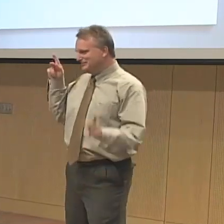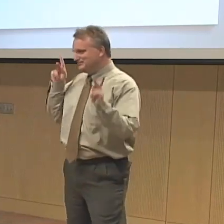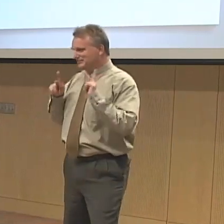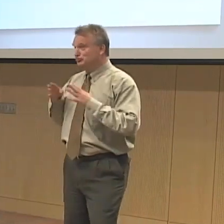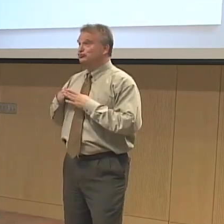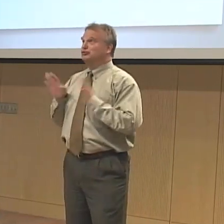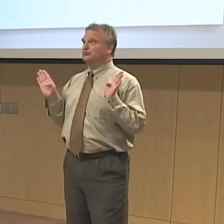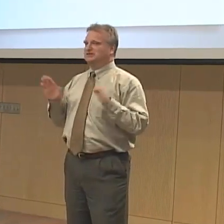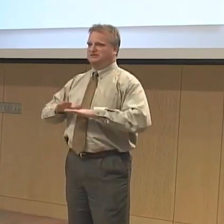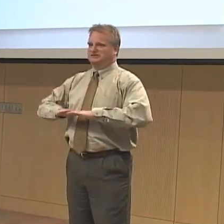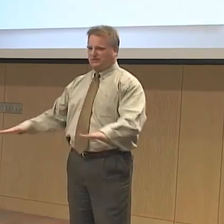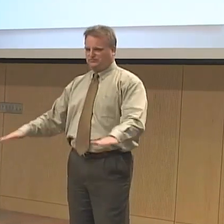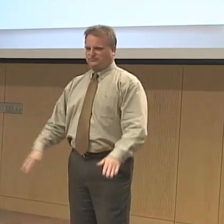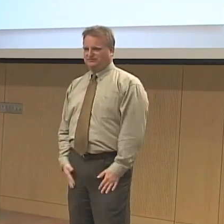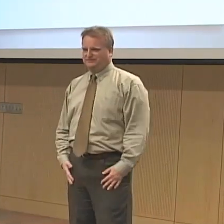Hearing people generally do not.